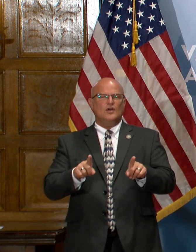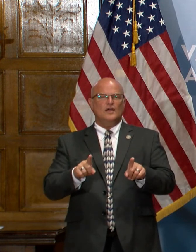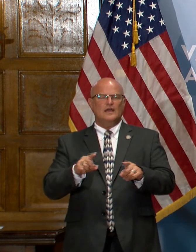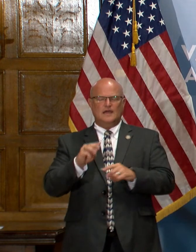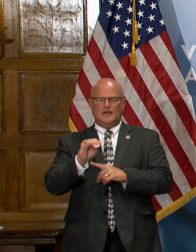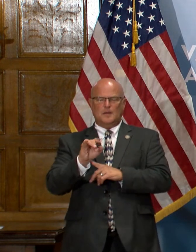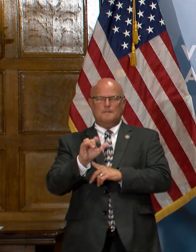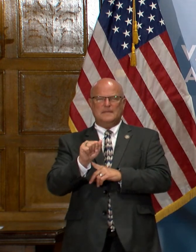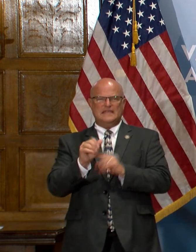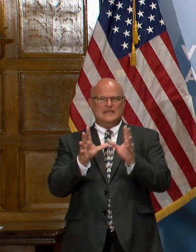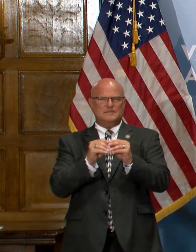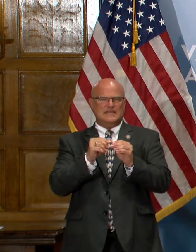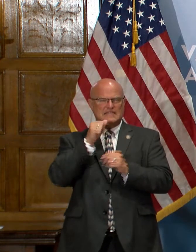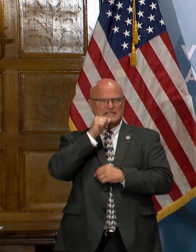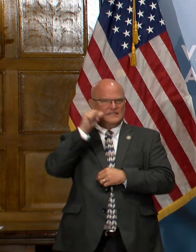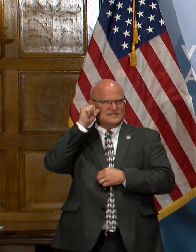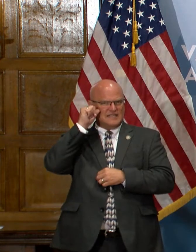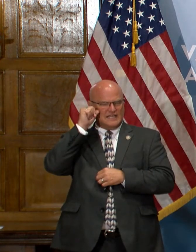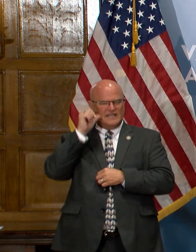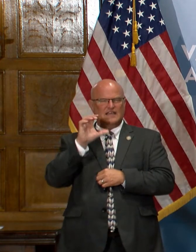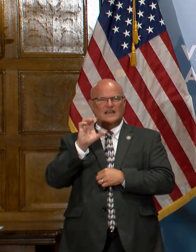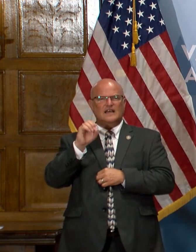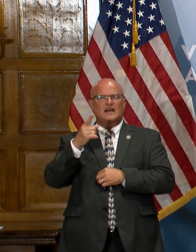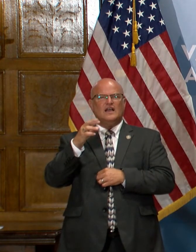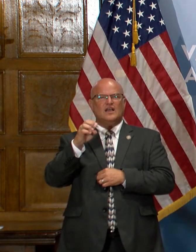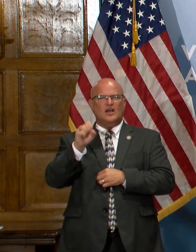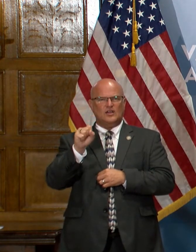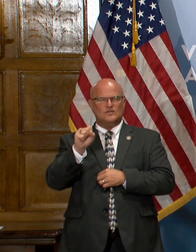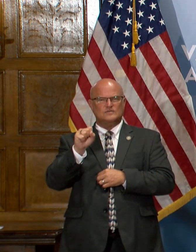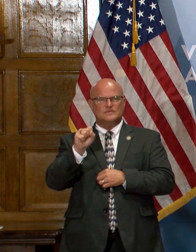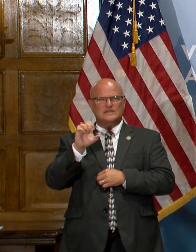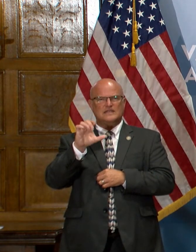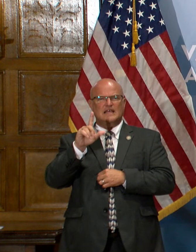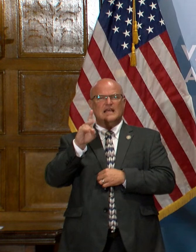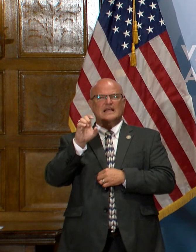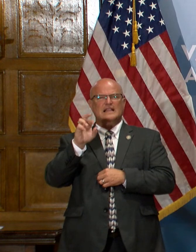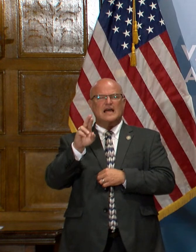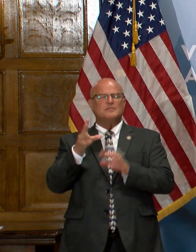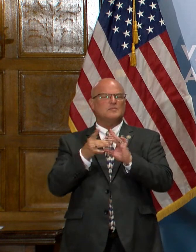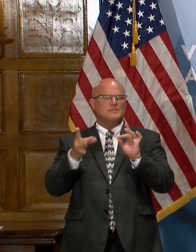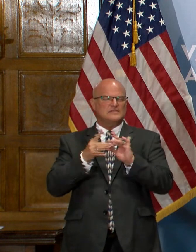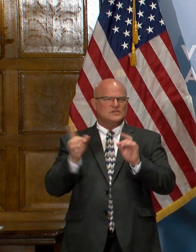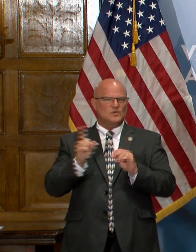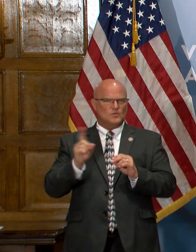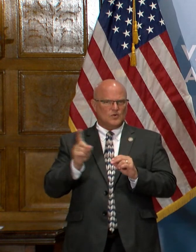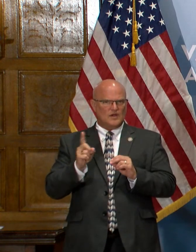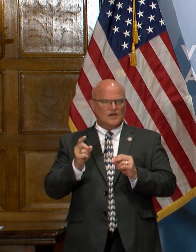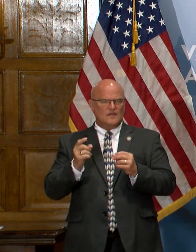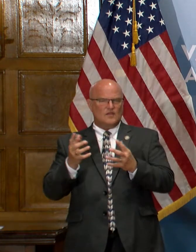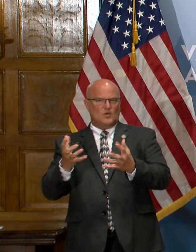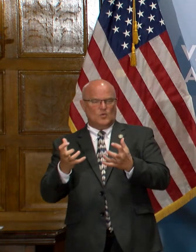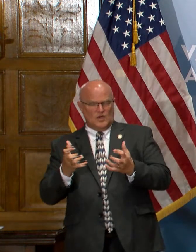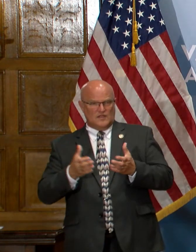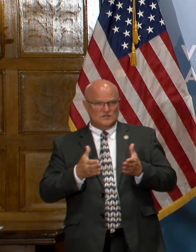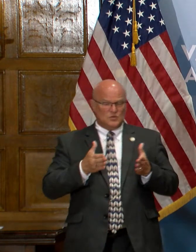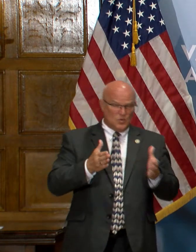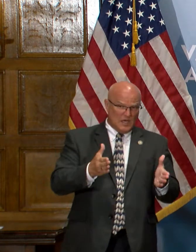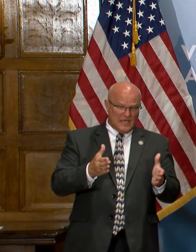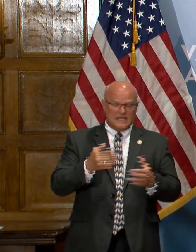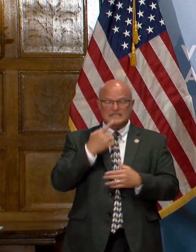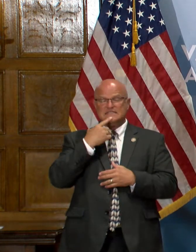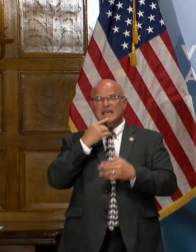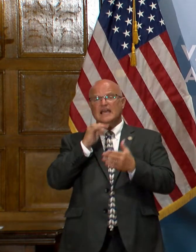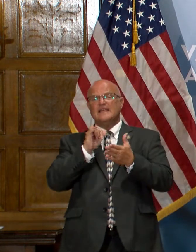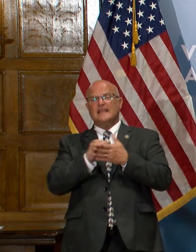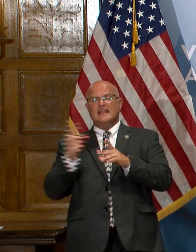media briefing yesterday, Congressman Clyburn, going back to the rent relief, Congressman Clyburn mentioned where if there's a will, there's a way, and he's saying